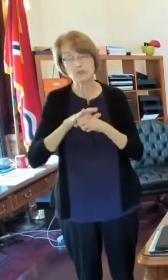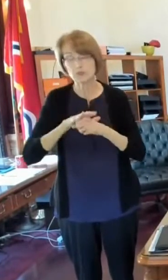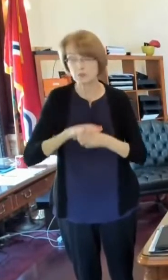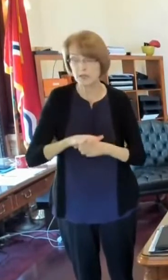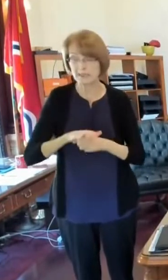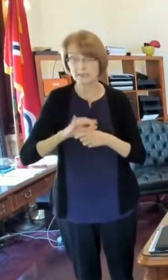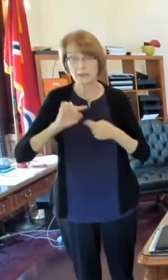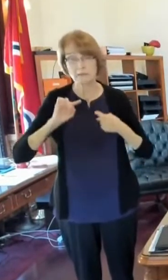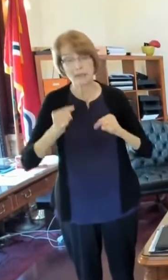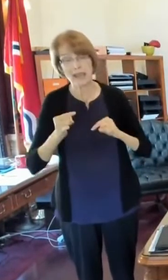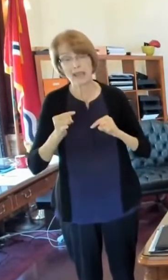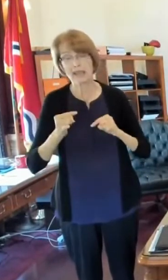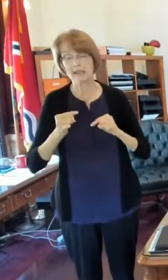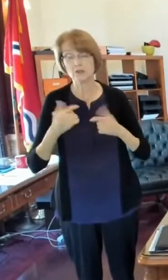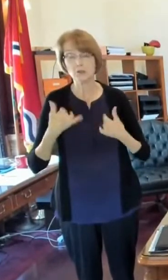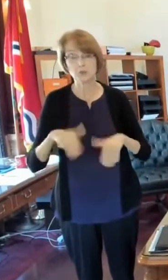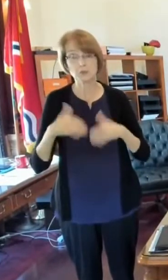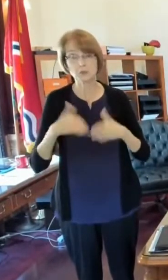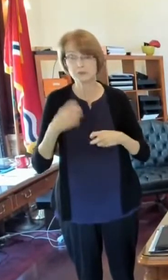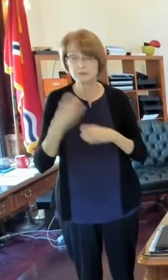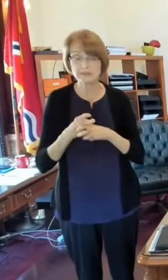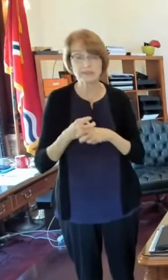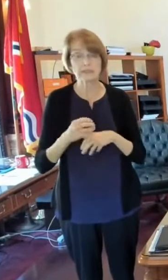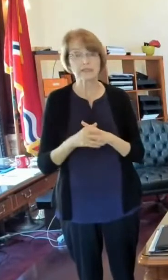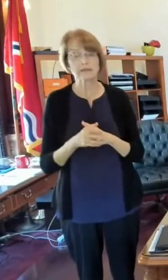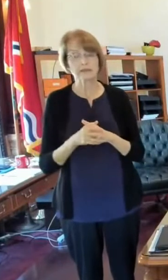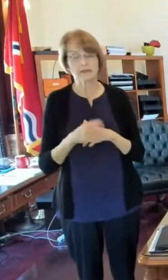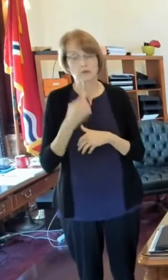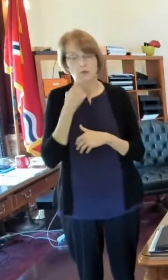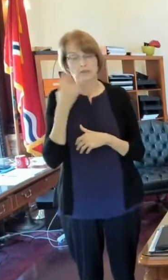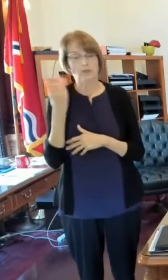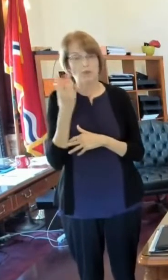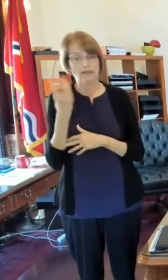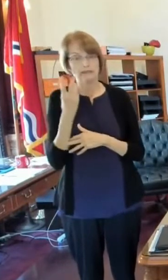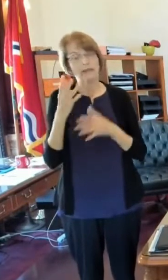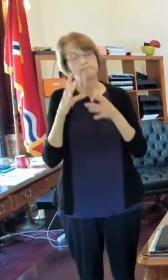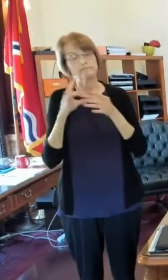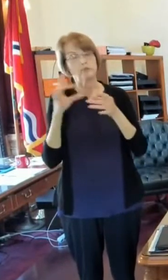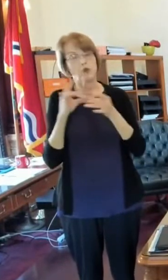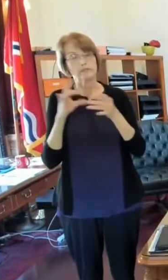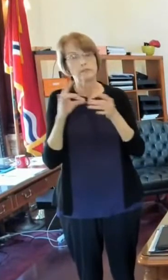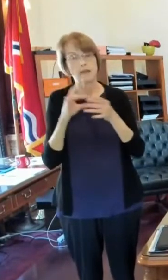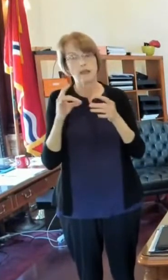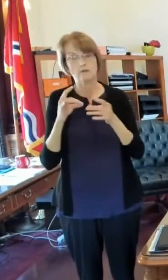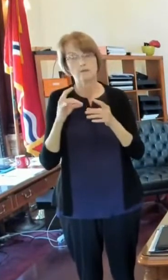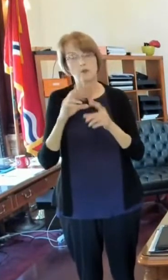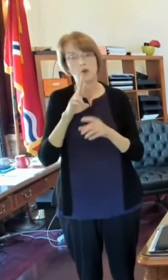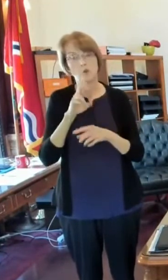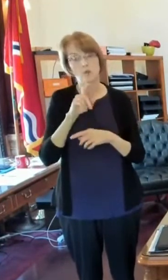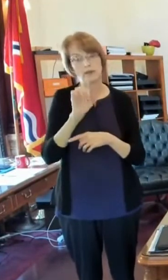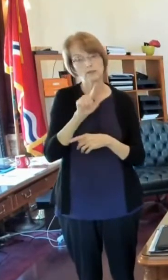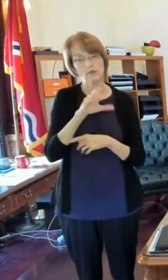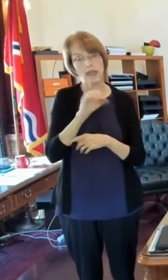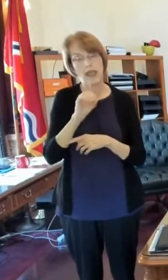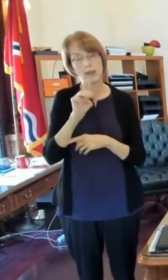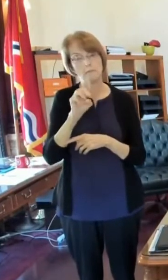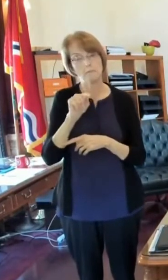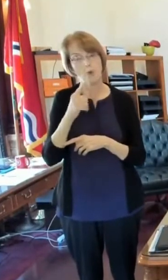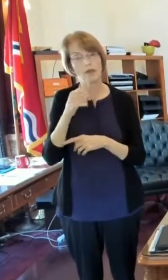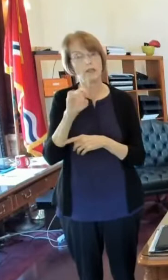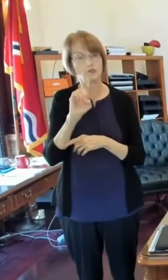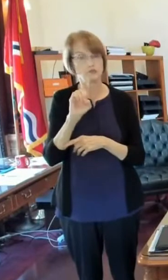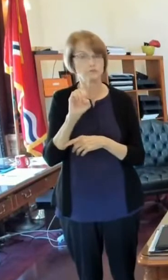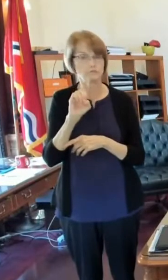for people. And on Wednesday, we talked about our rental and mortgage assistance, which